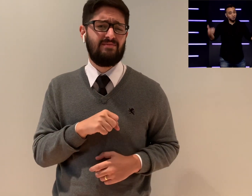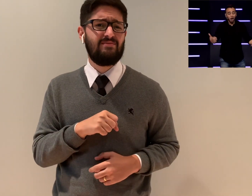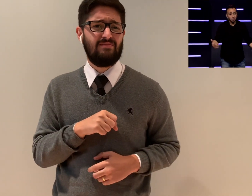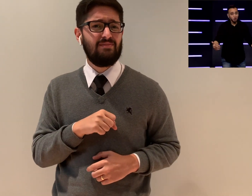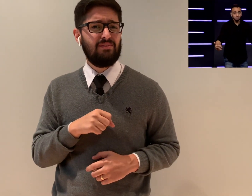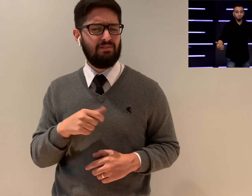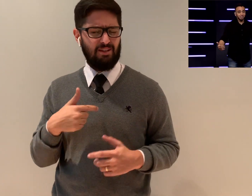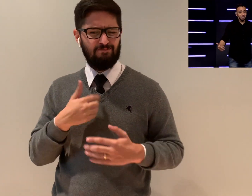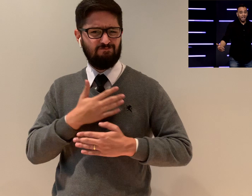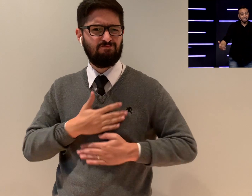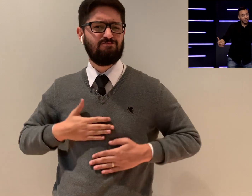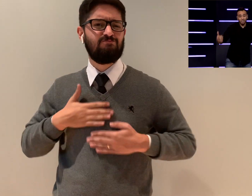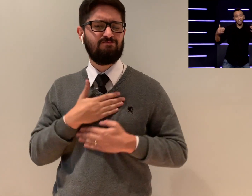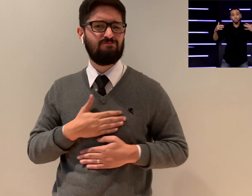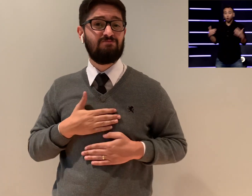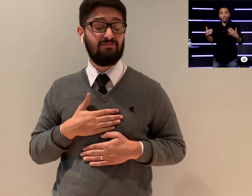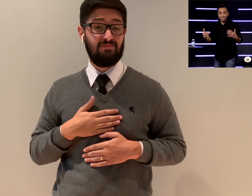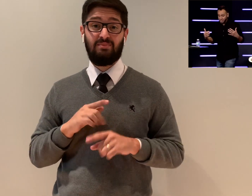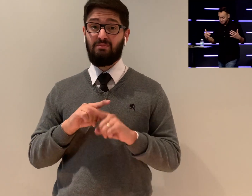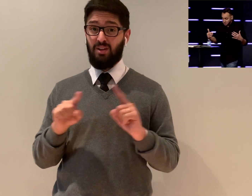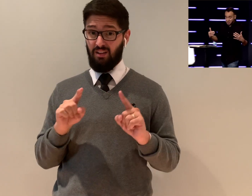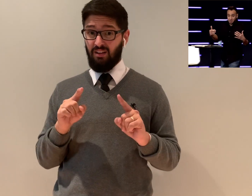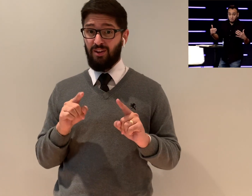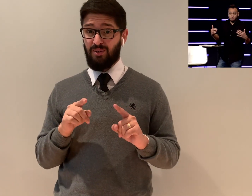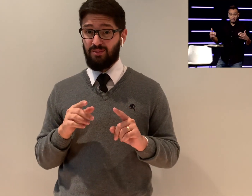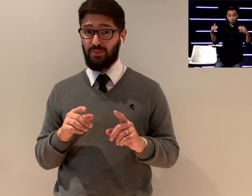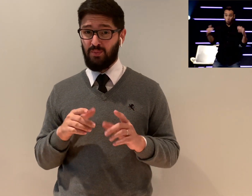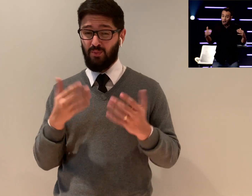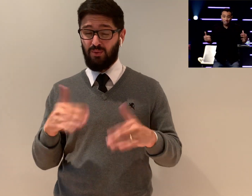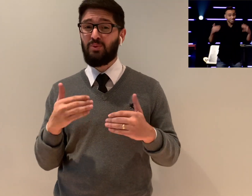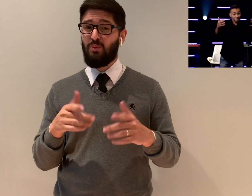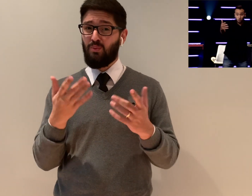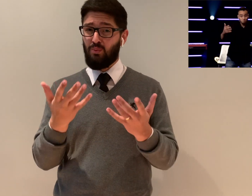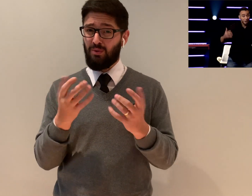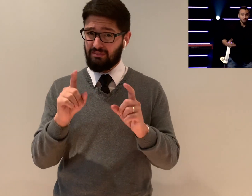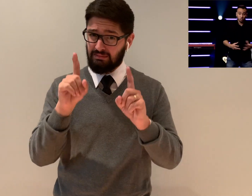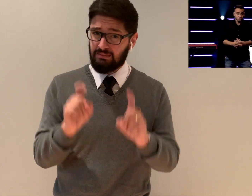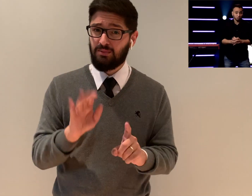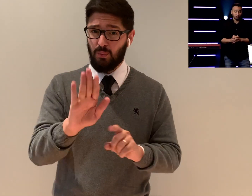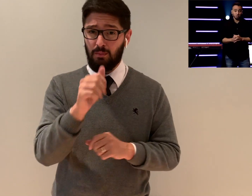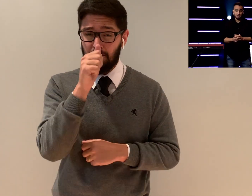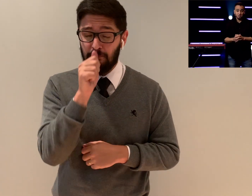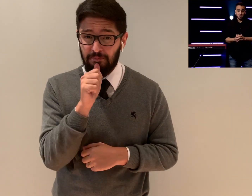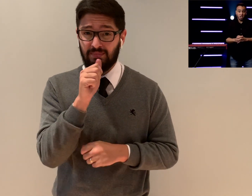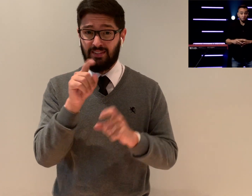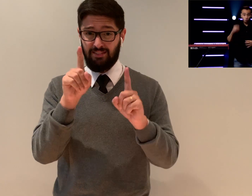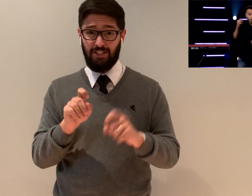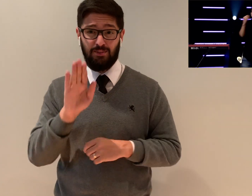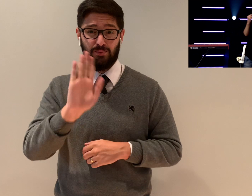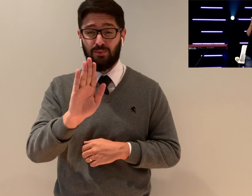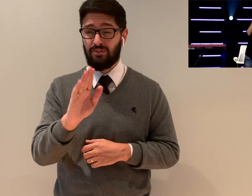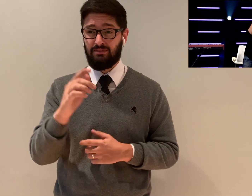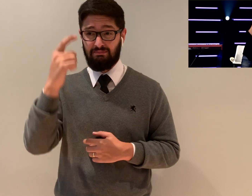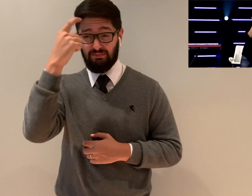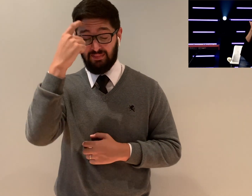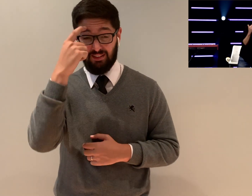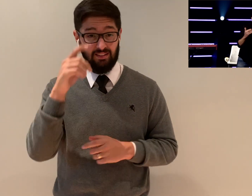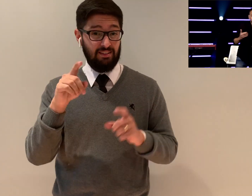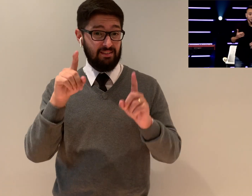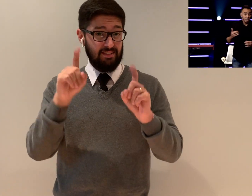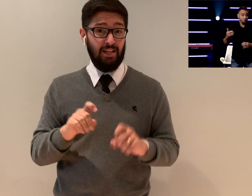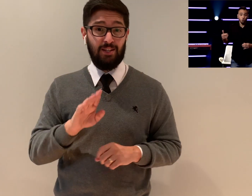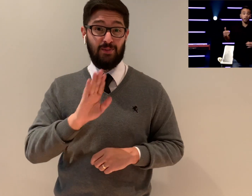being a father. I take a lot of joy in it. But if you wanna test your patience, if you wanna test your